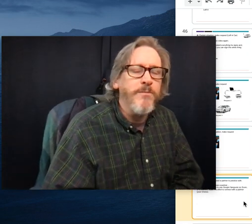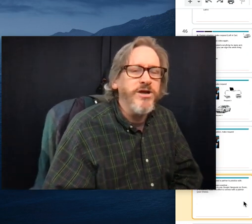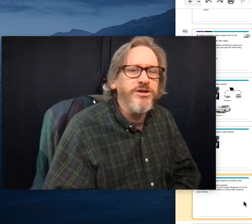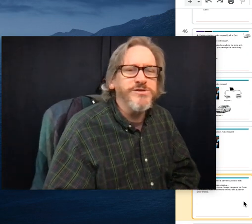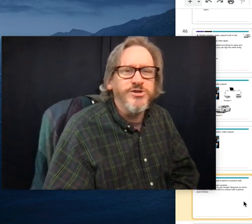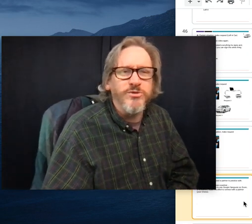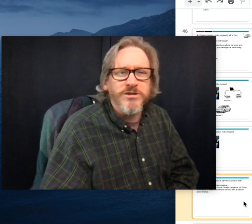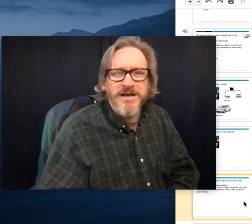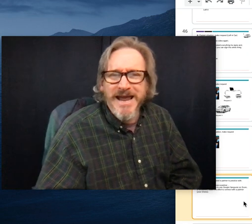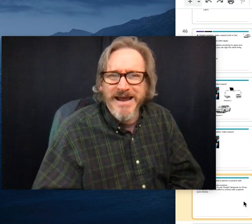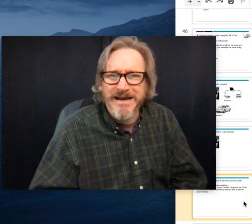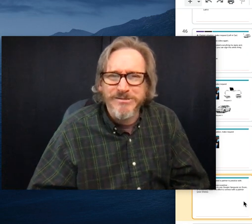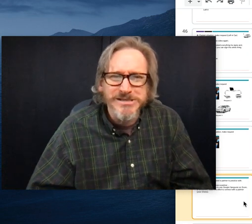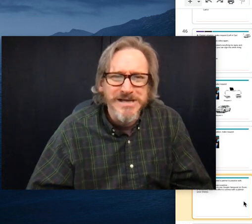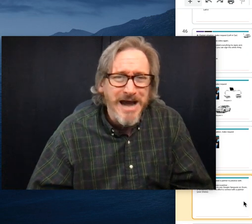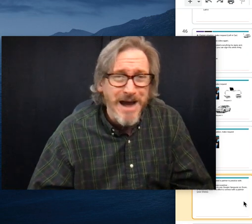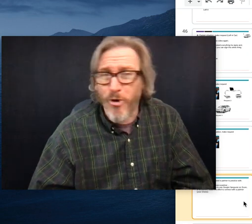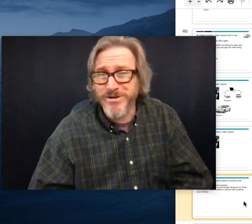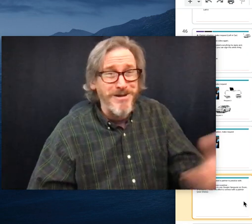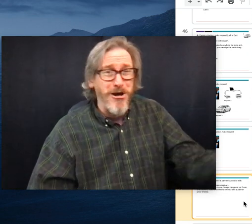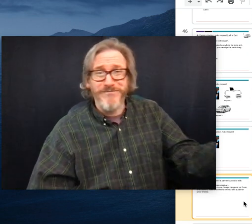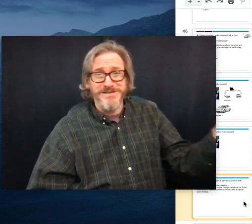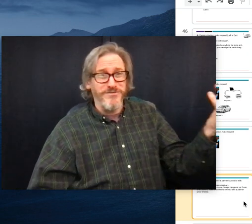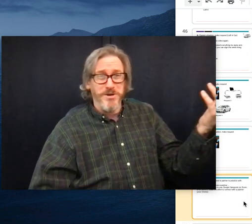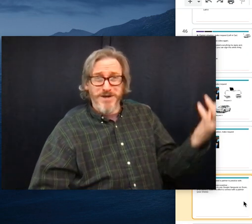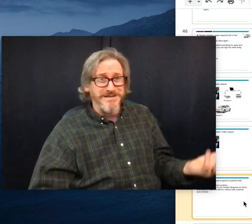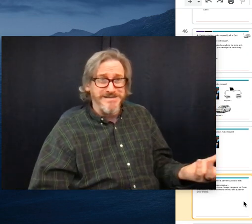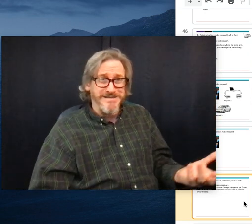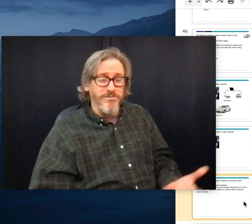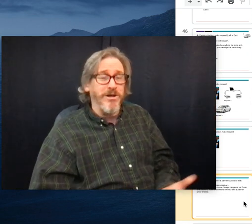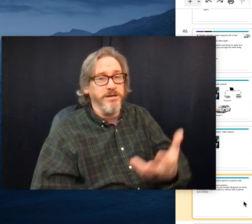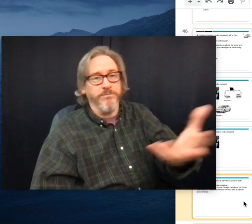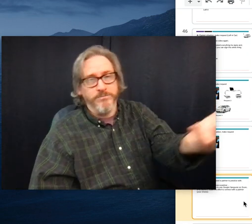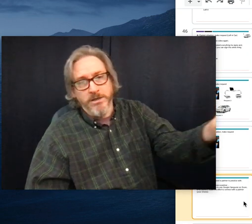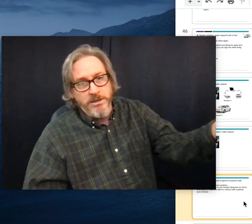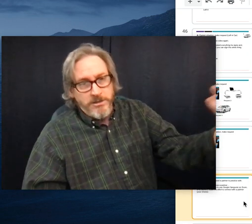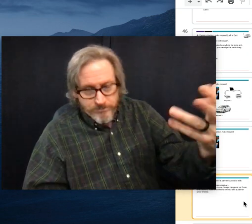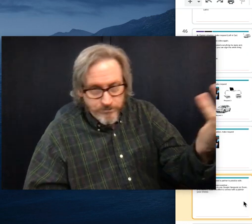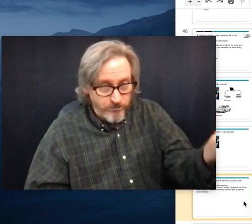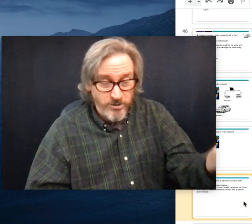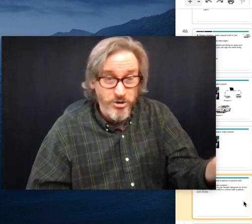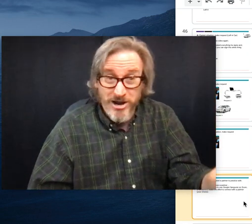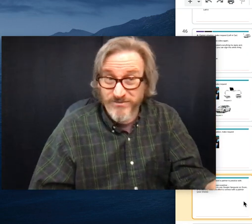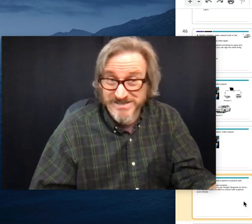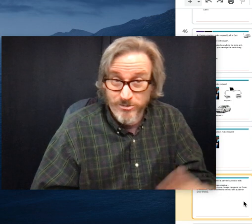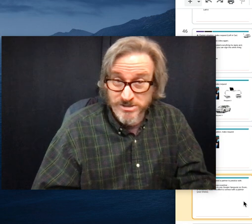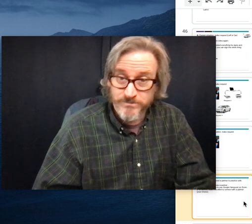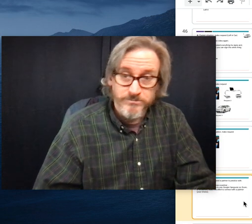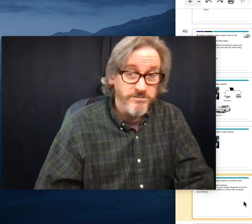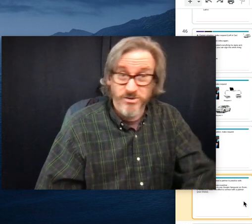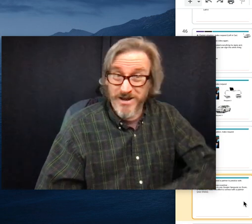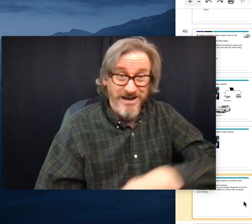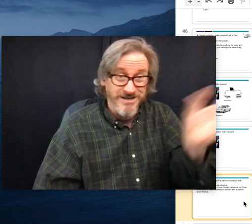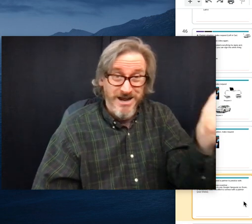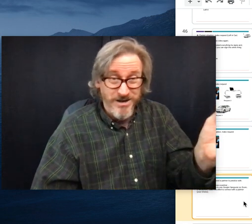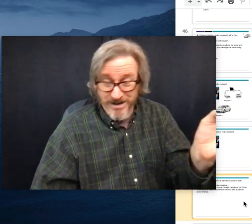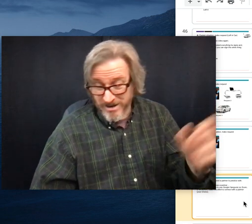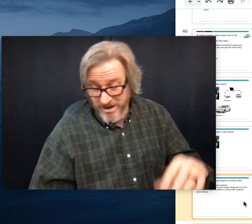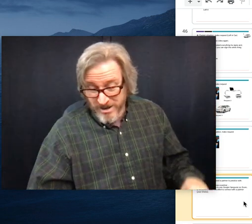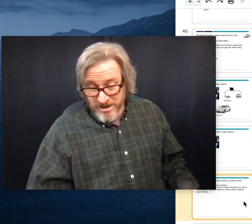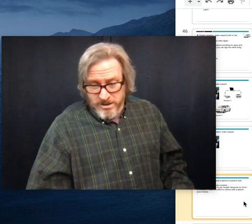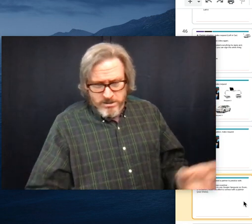judge, the scales of justice, maybe, doubt. Oh, I'm doubtful.